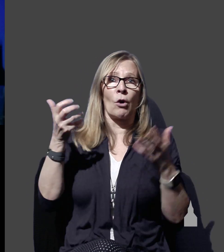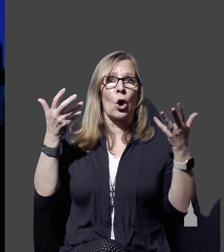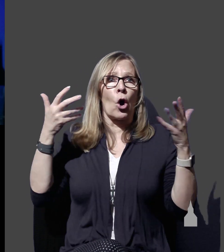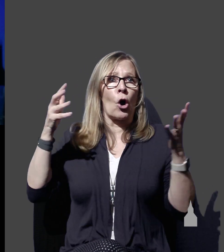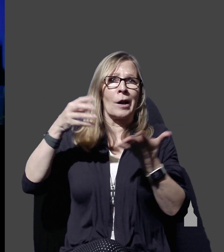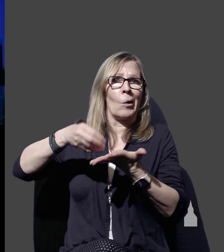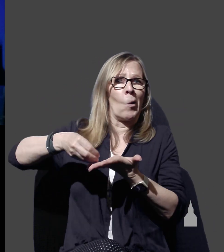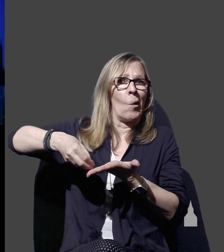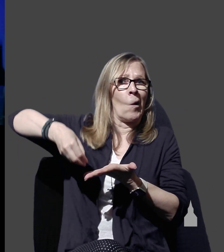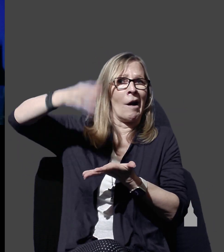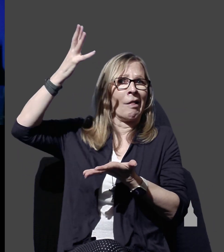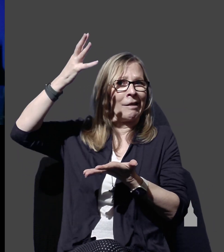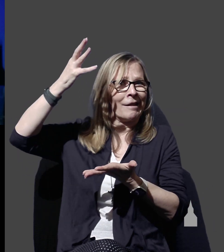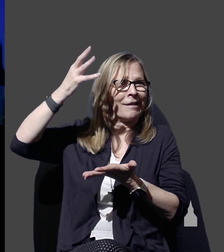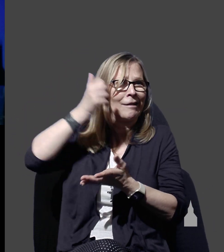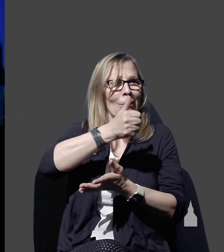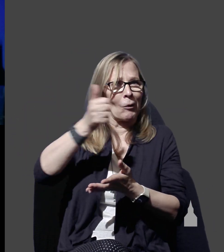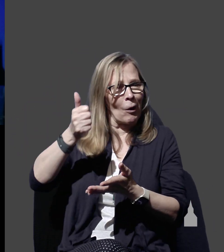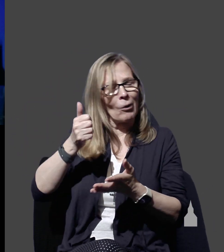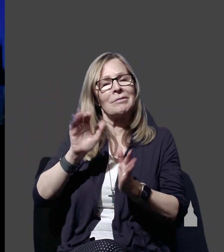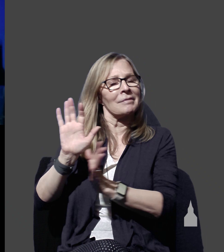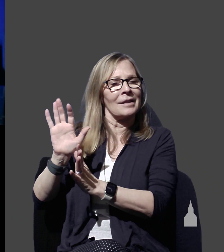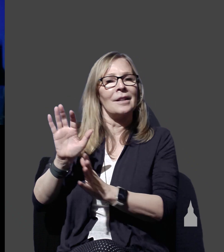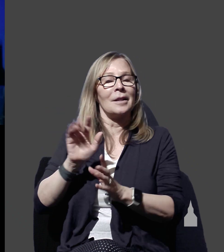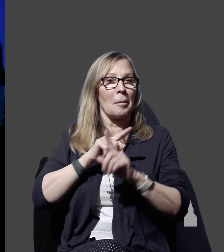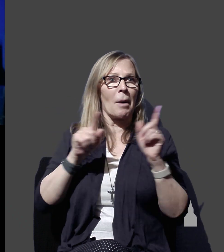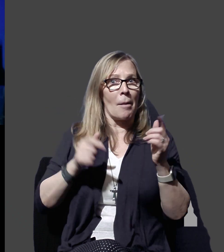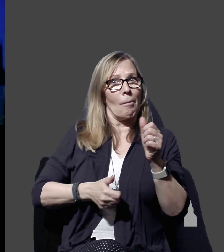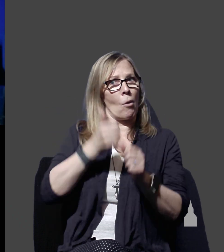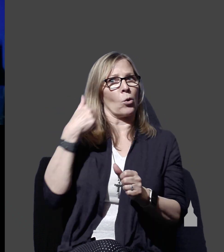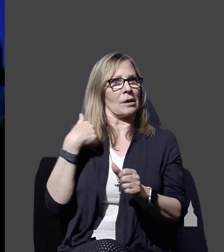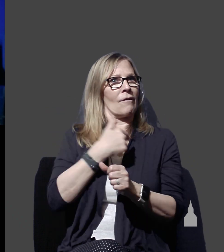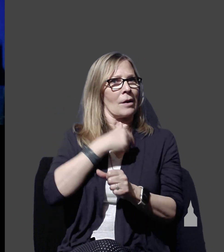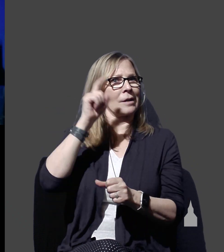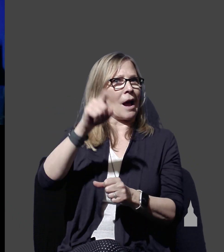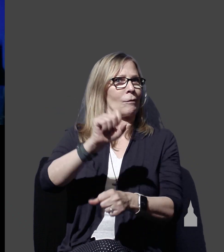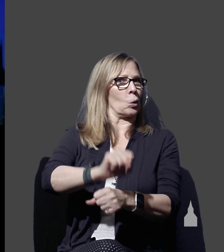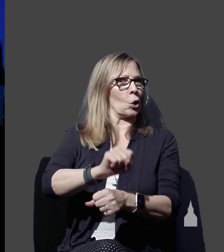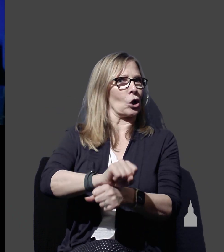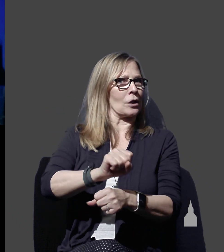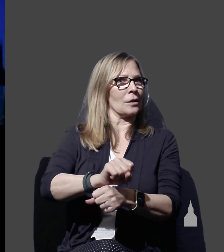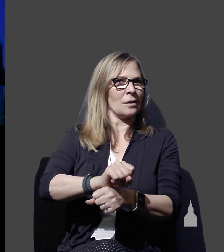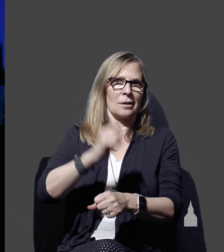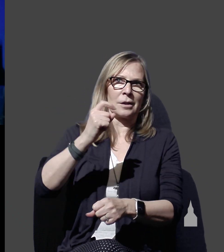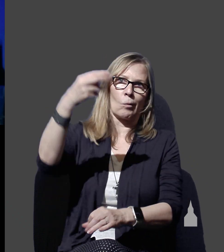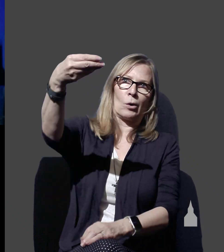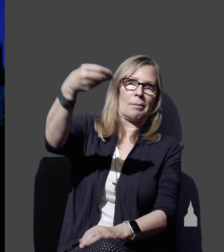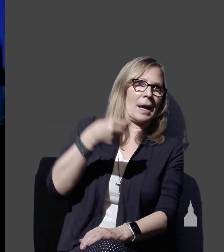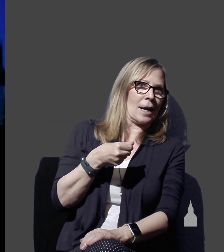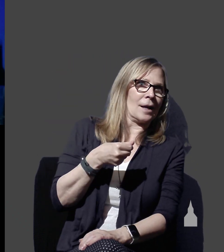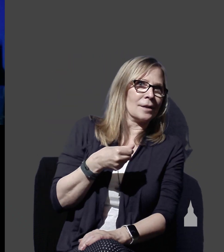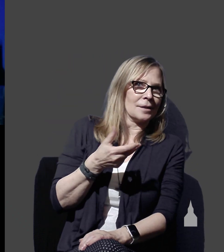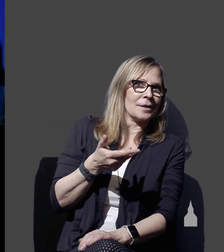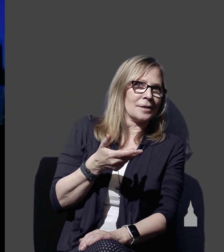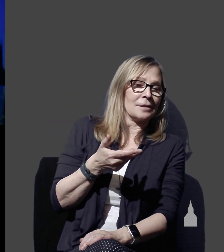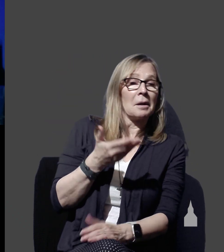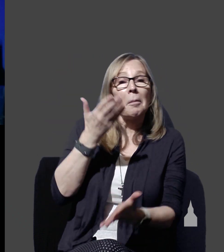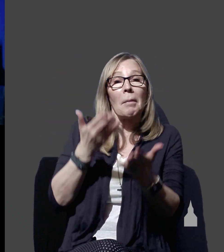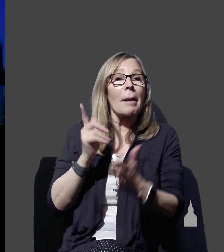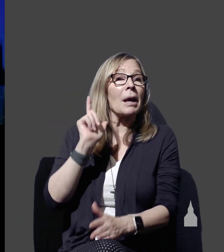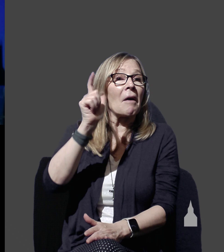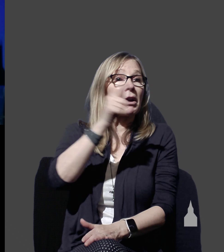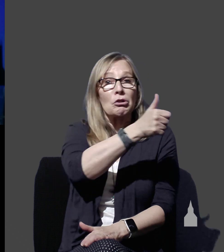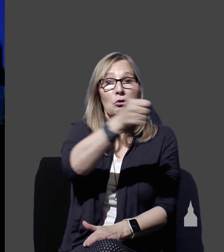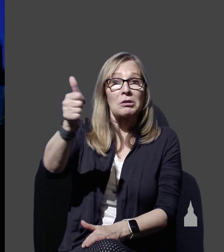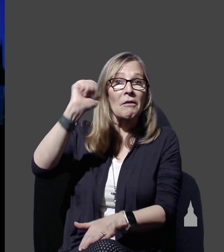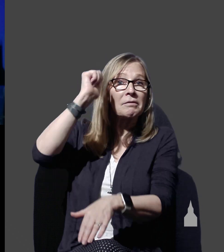to work and someone pays you wages. Again, you may eventually have a business, in which case you